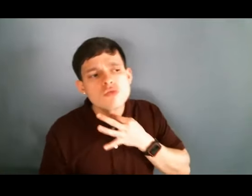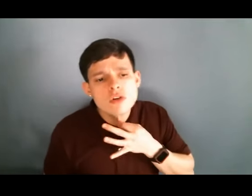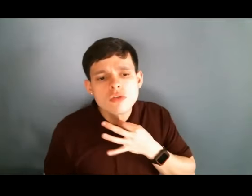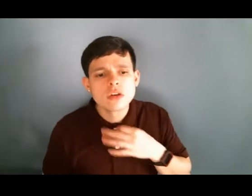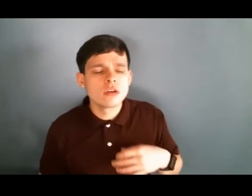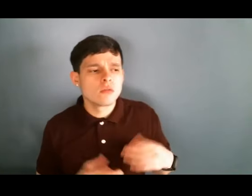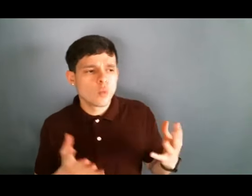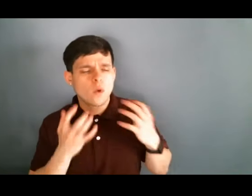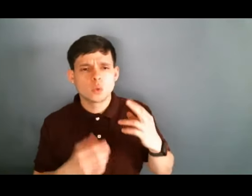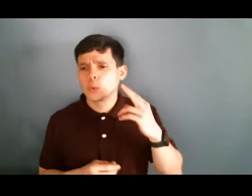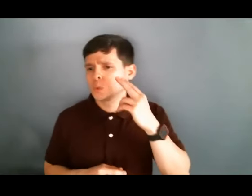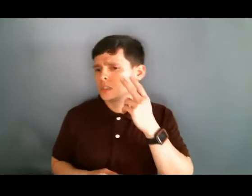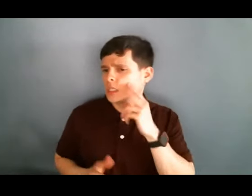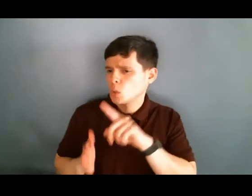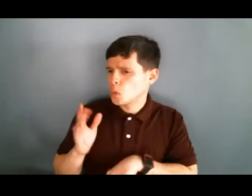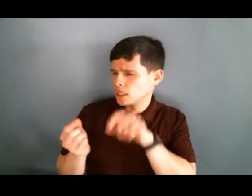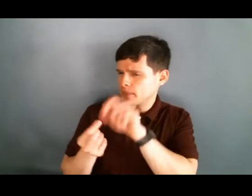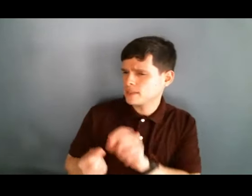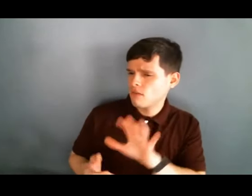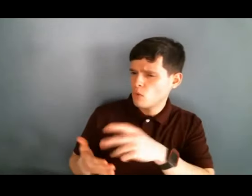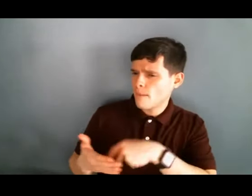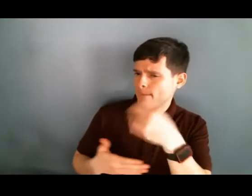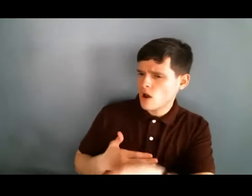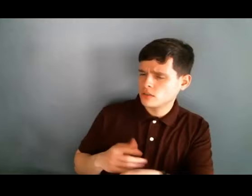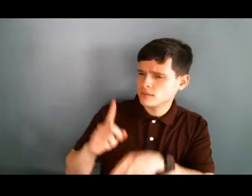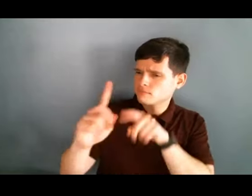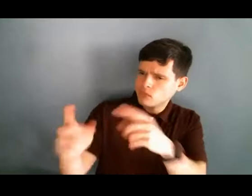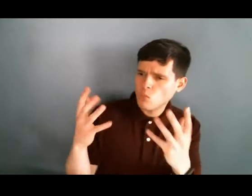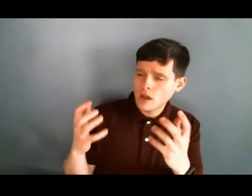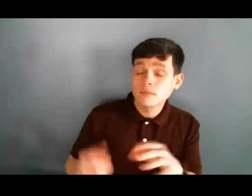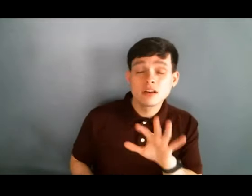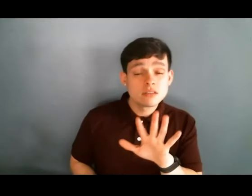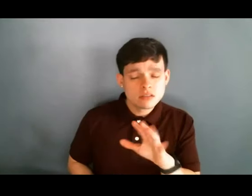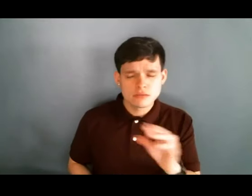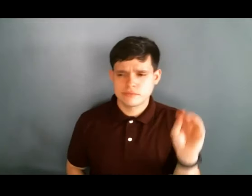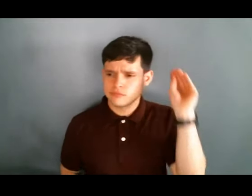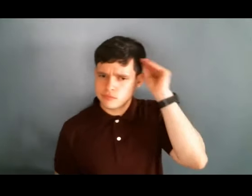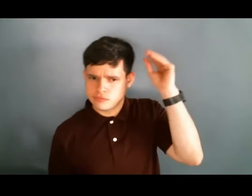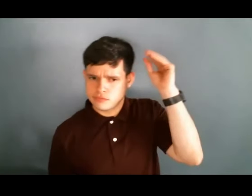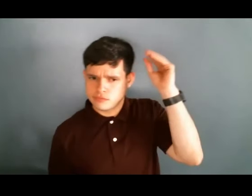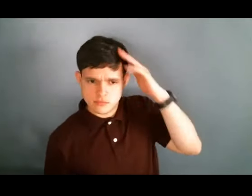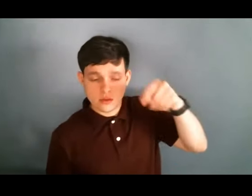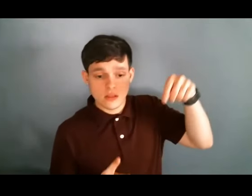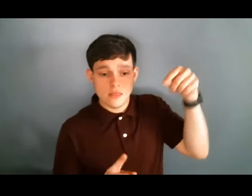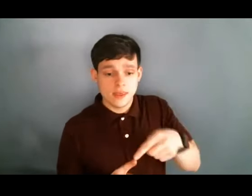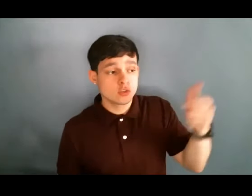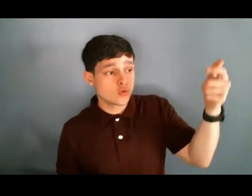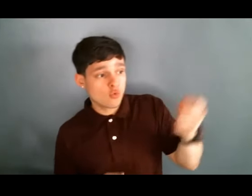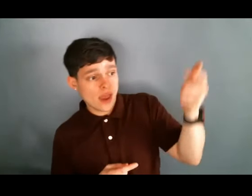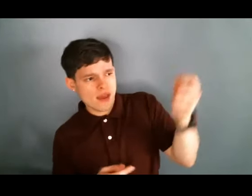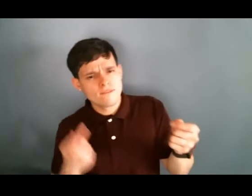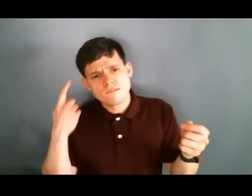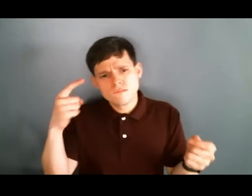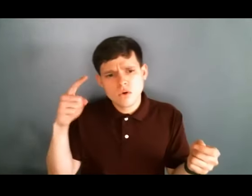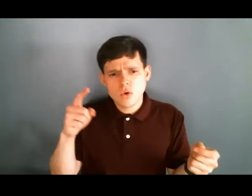know, what the specifics are. That said, just keep in mind that this is a project grant that is really meant